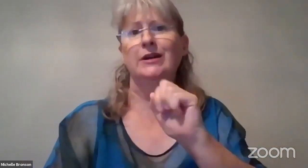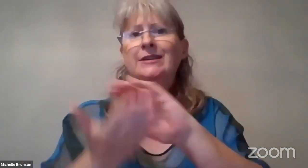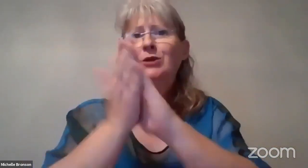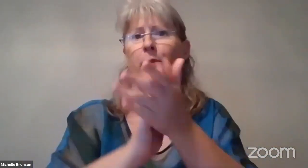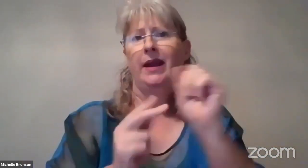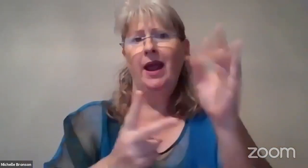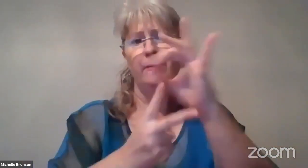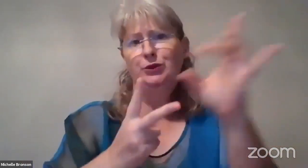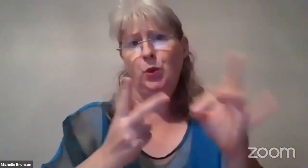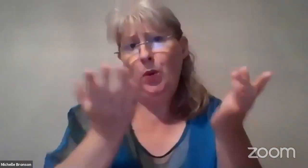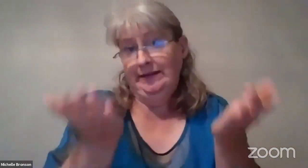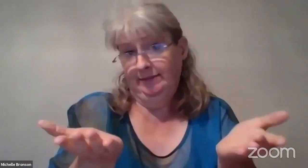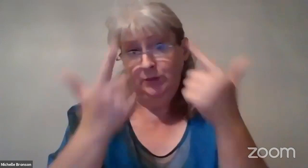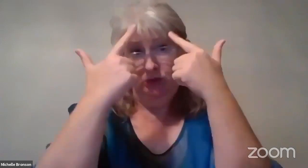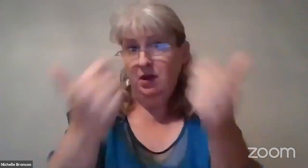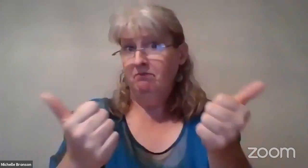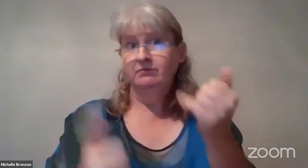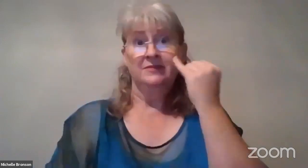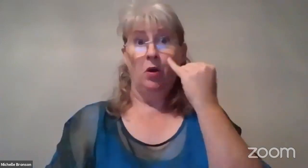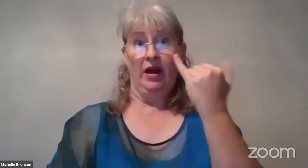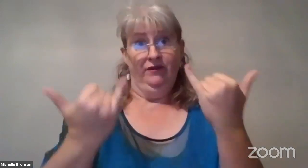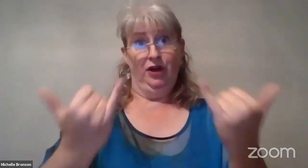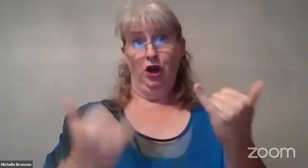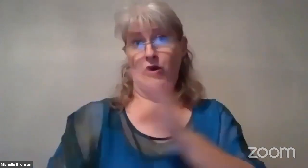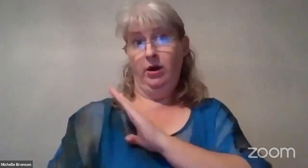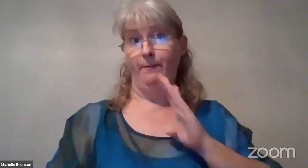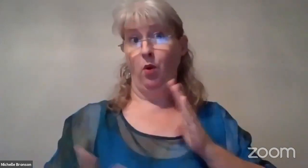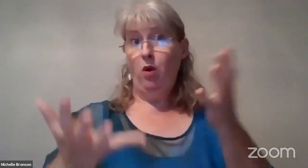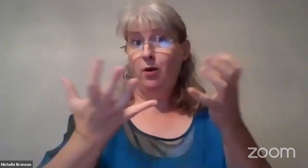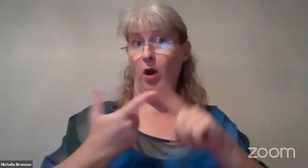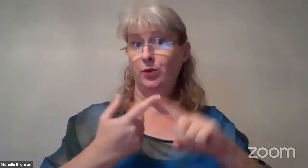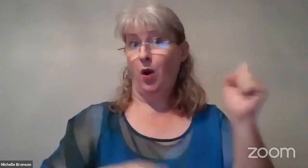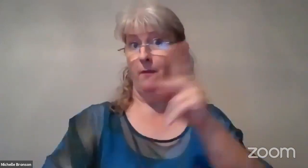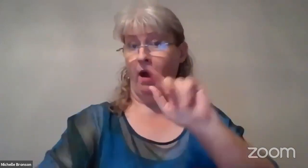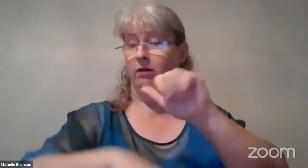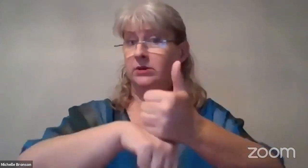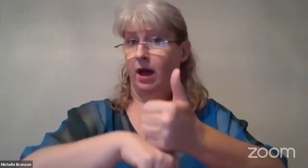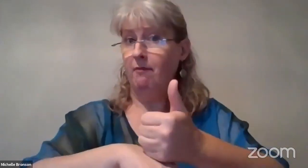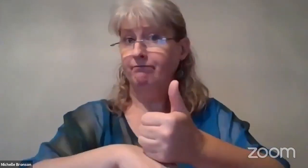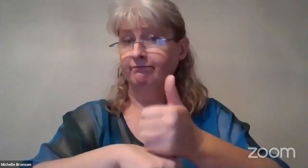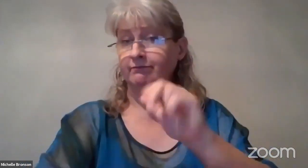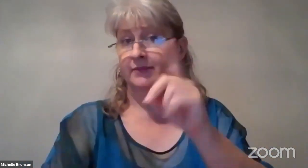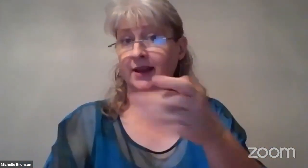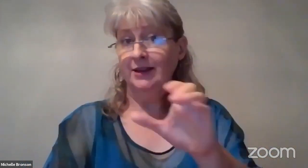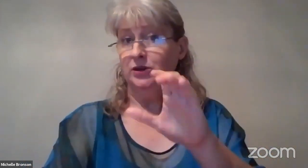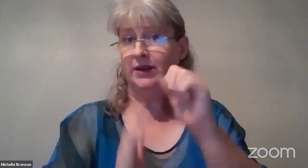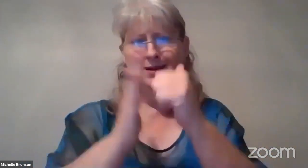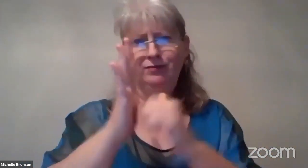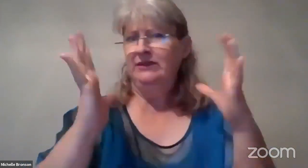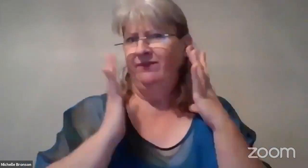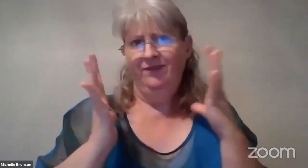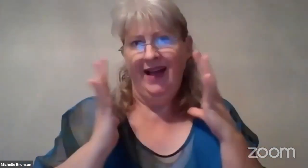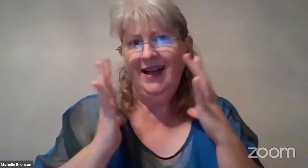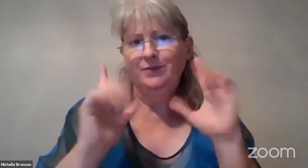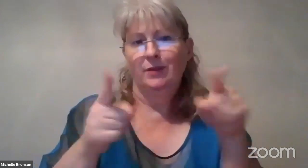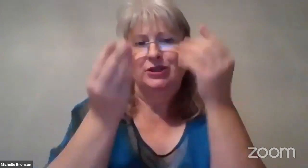And previous presidents preferred to use their own accounts. So now, if we would like to have that set up, I